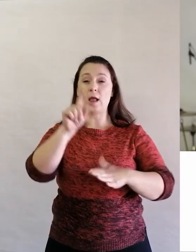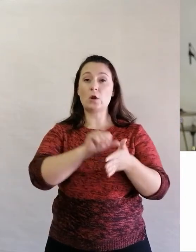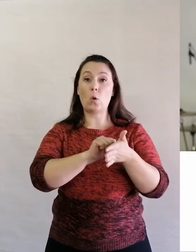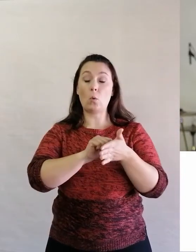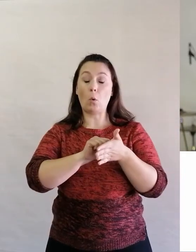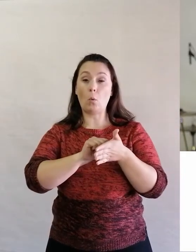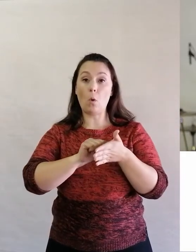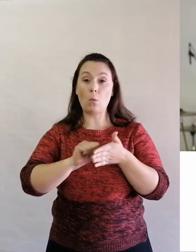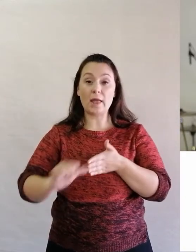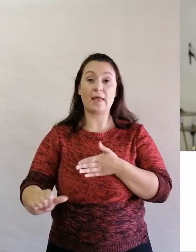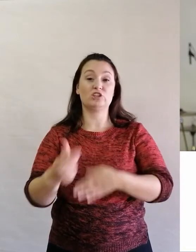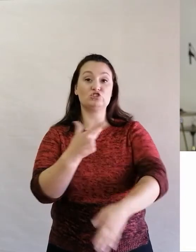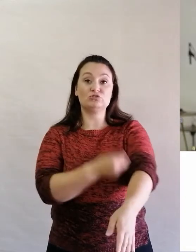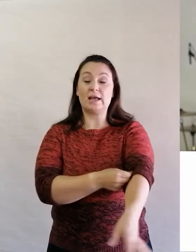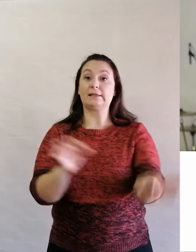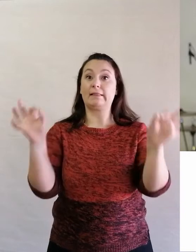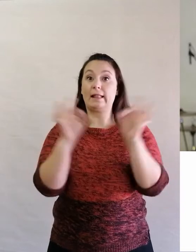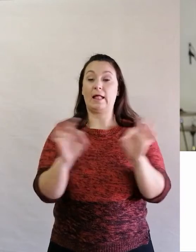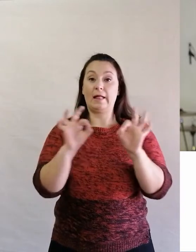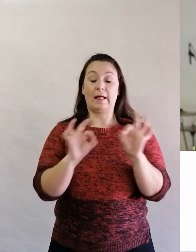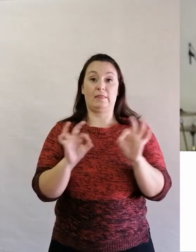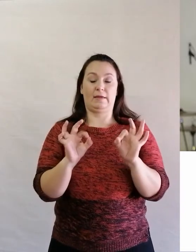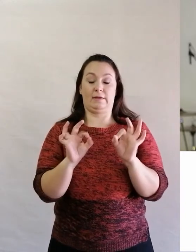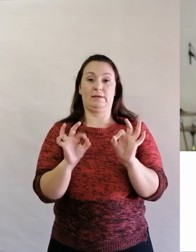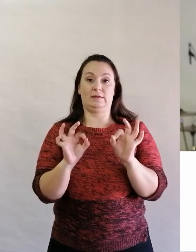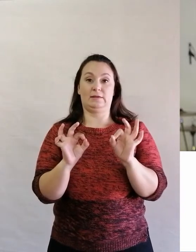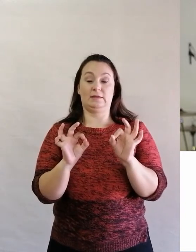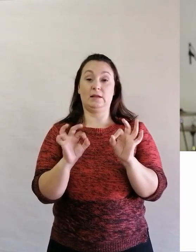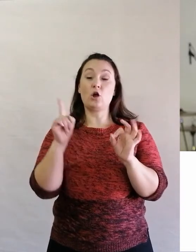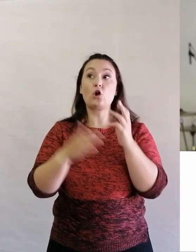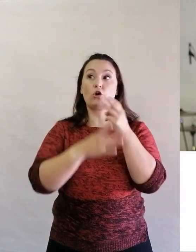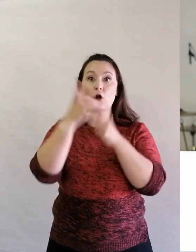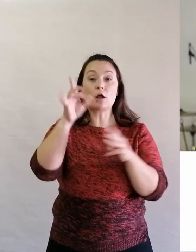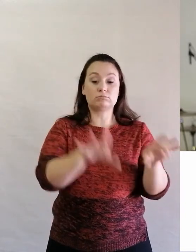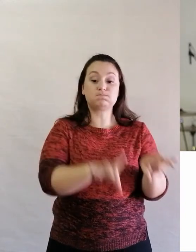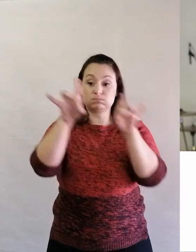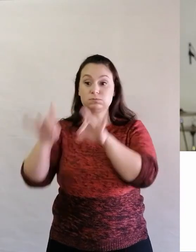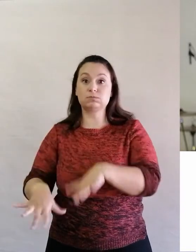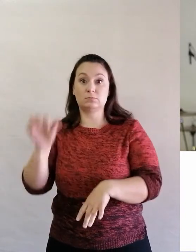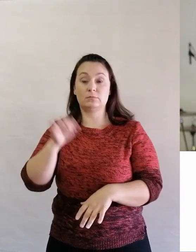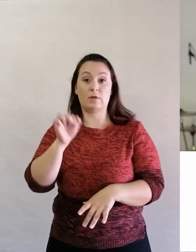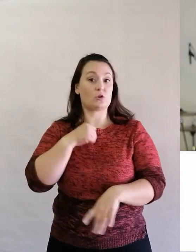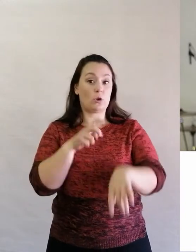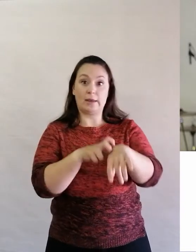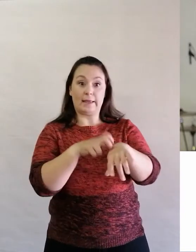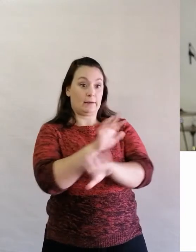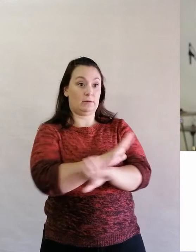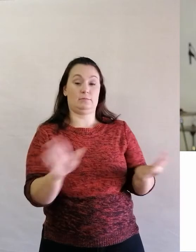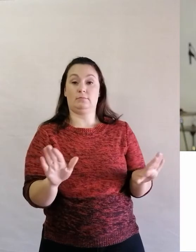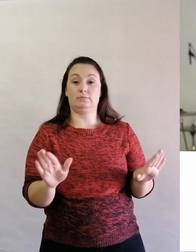by his power, delivered me from, you know, drug addiction and the need for it and so on. And, you know, without taking